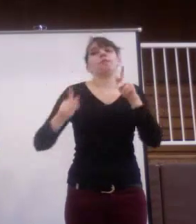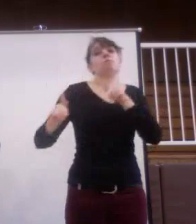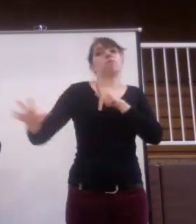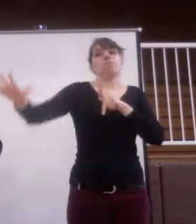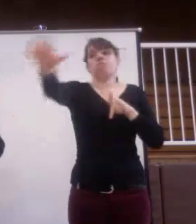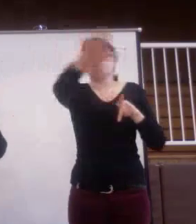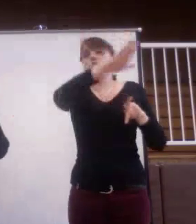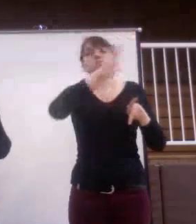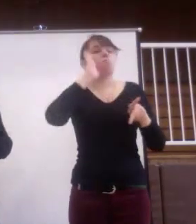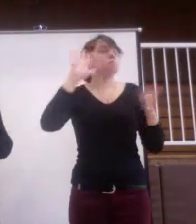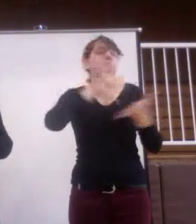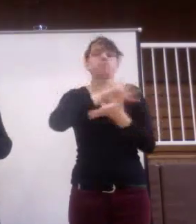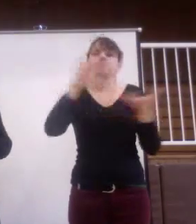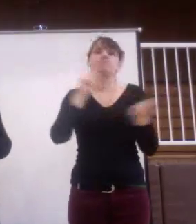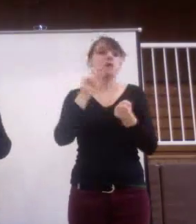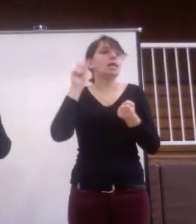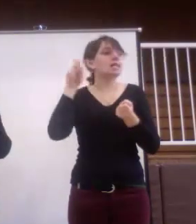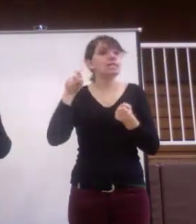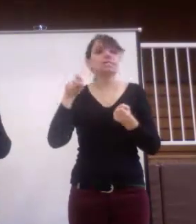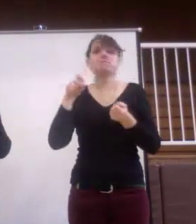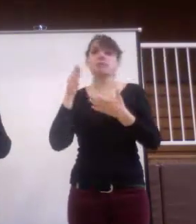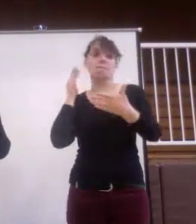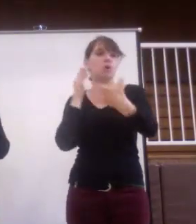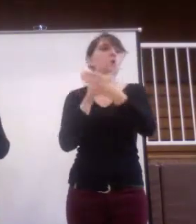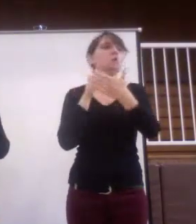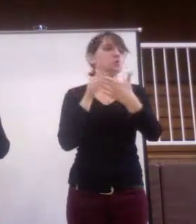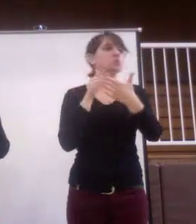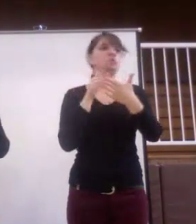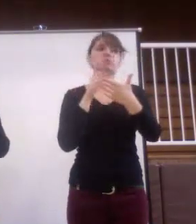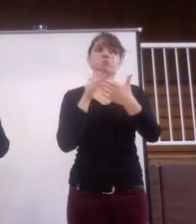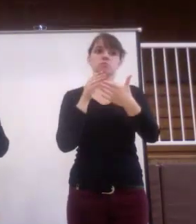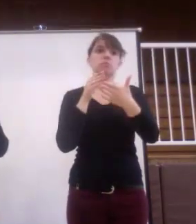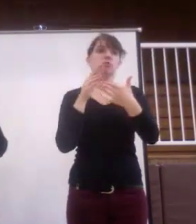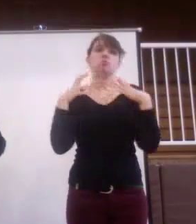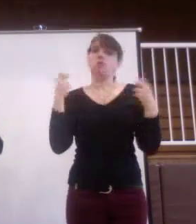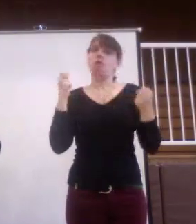and so must be opposed with the greatest